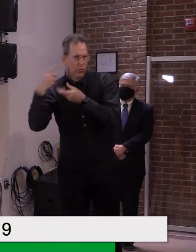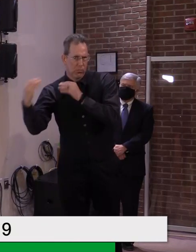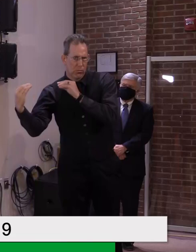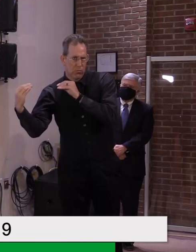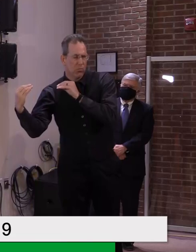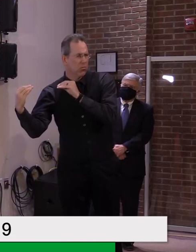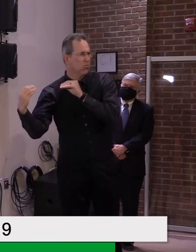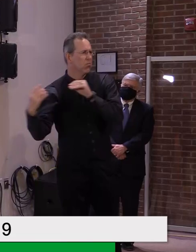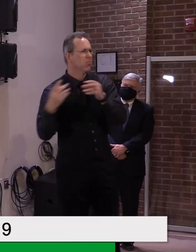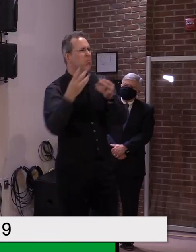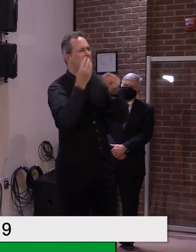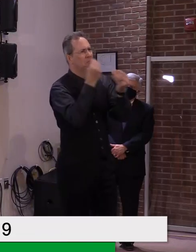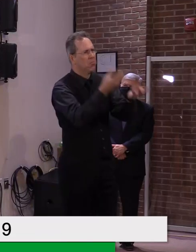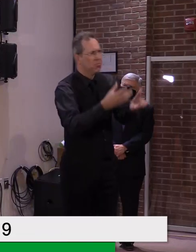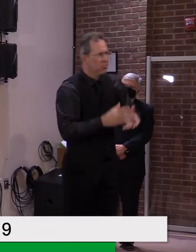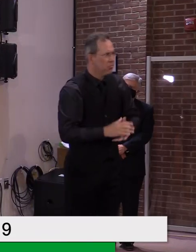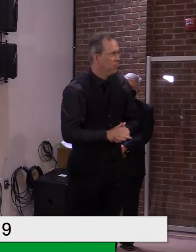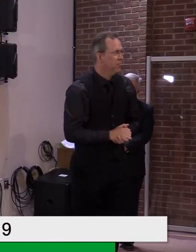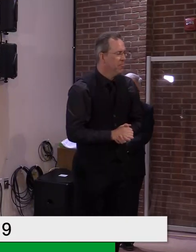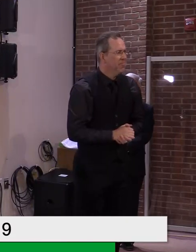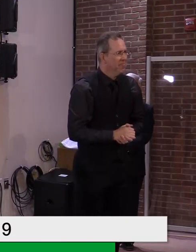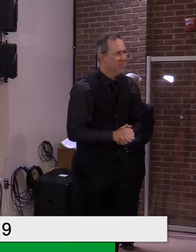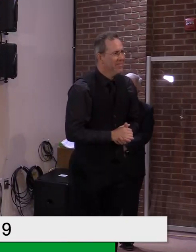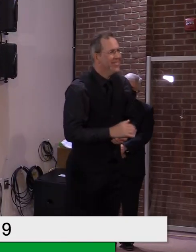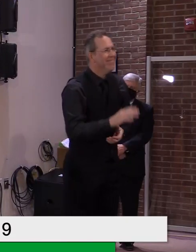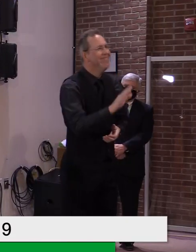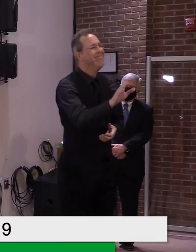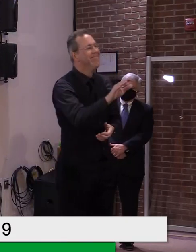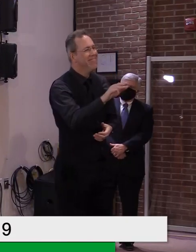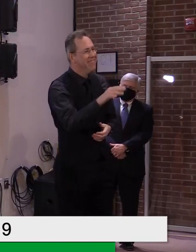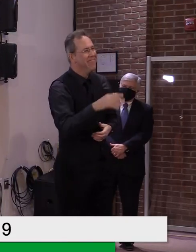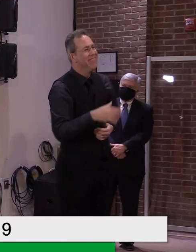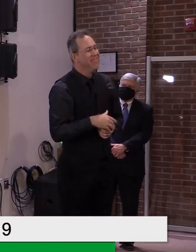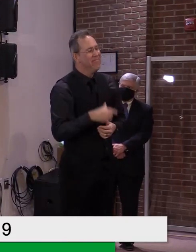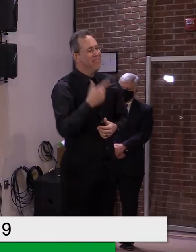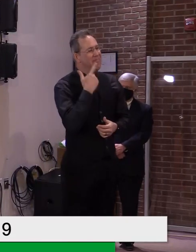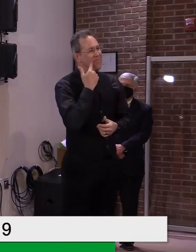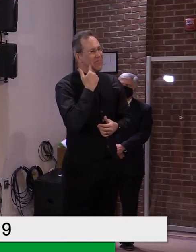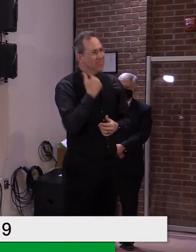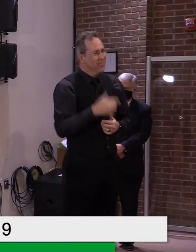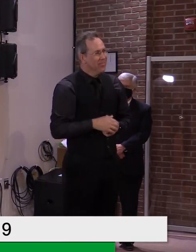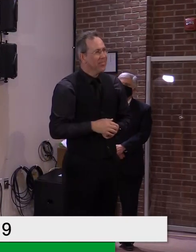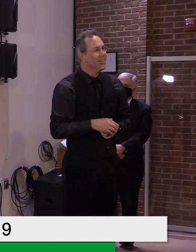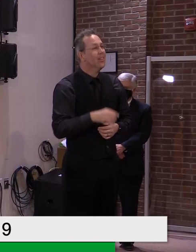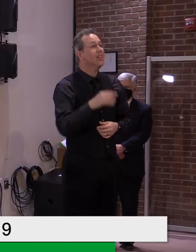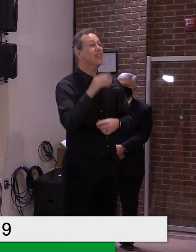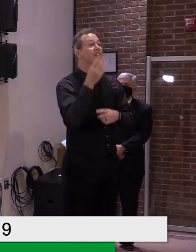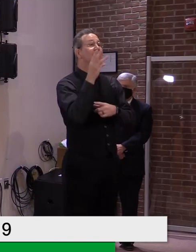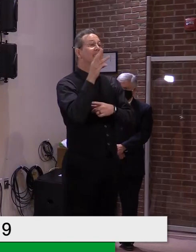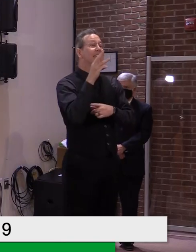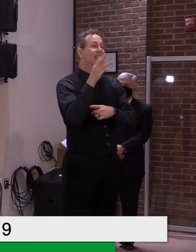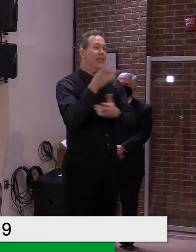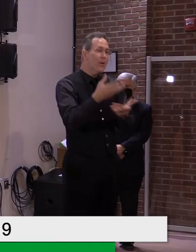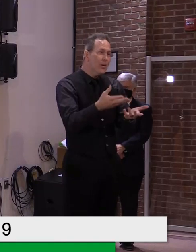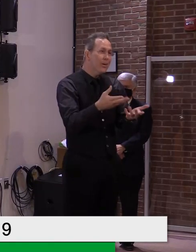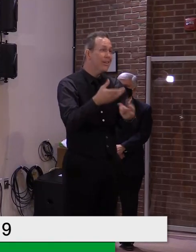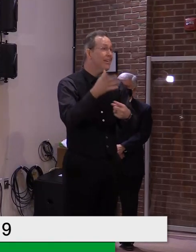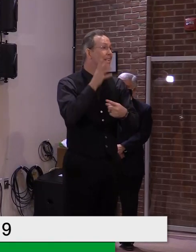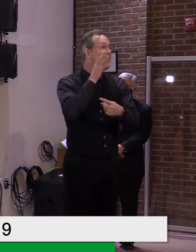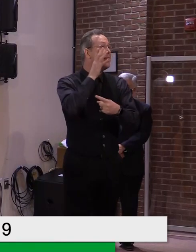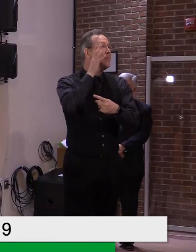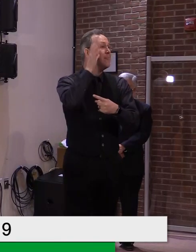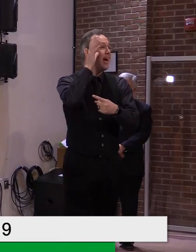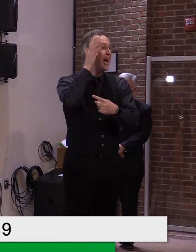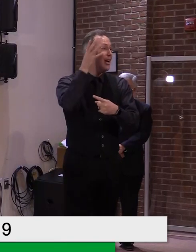16-year-olds. Yeah, so for 16 and 17-year-olds, I believe the parents would weigh in at a higher level until